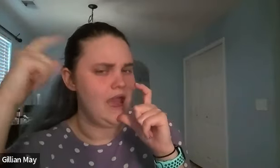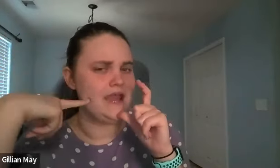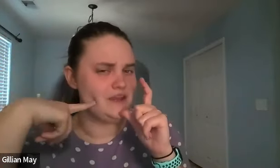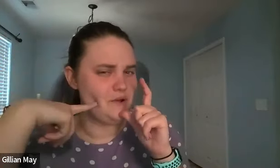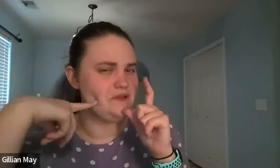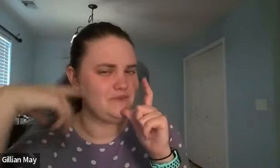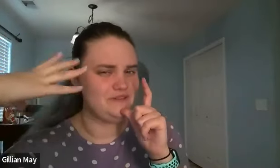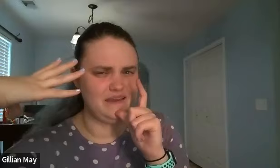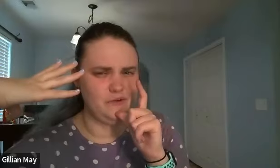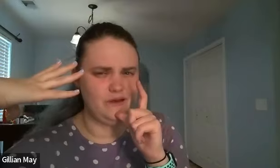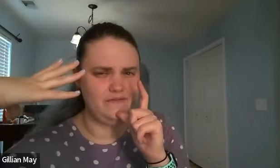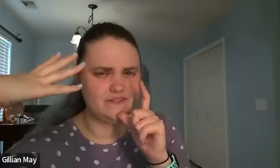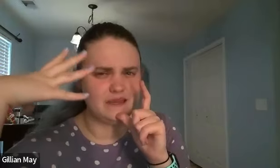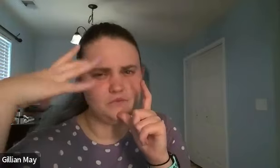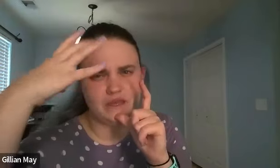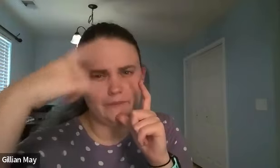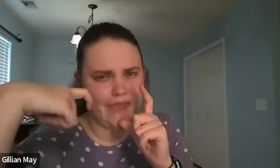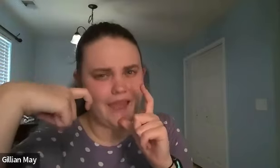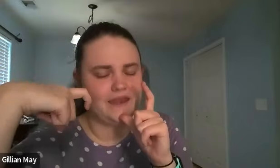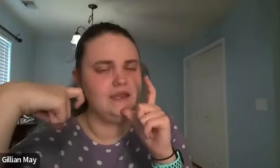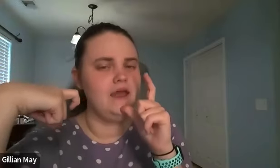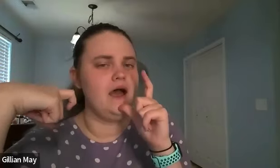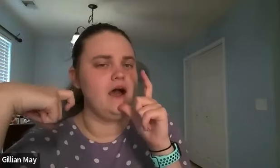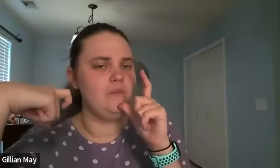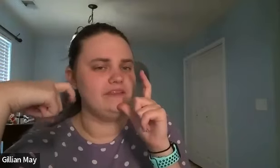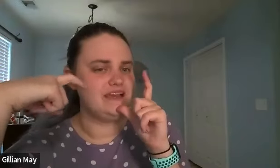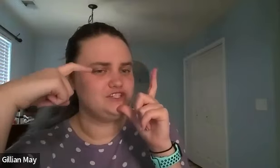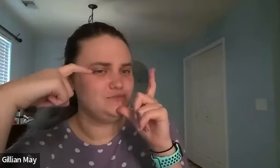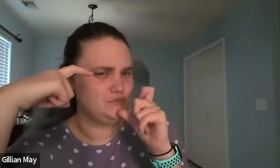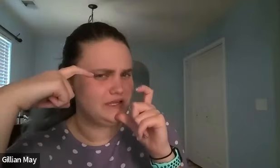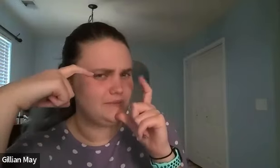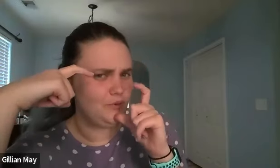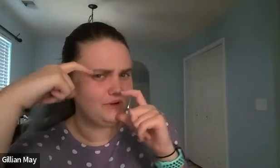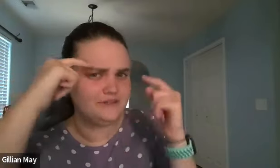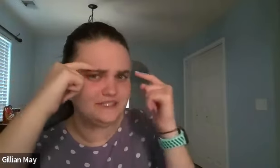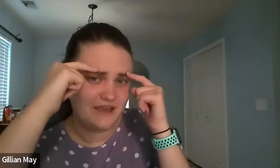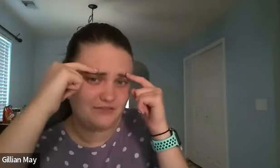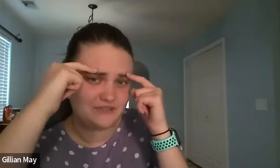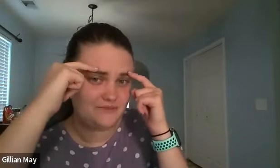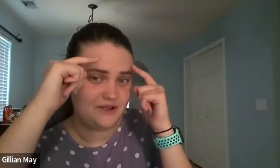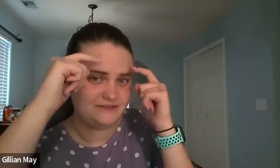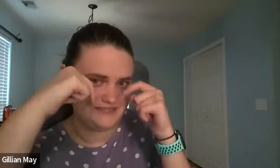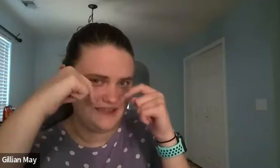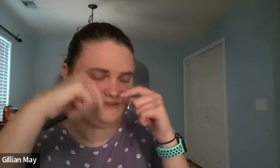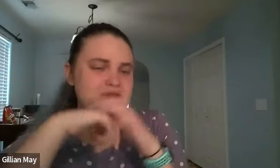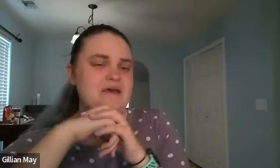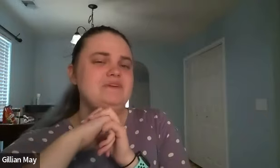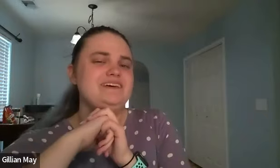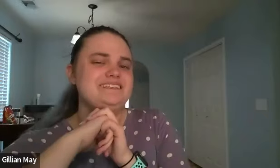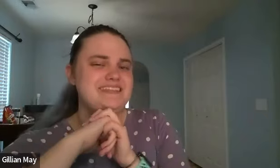I know you may be like, it feels like I'm looking mad. It's actually really important to have those eyebrows down because